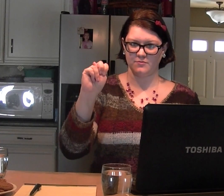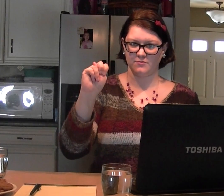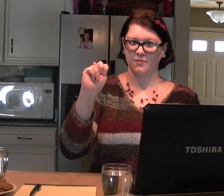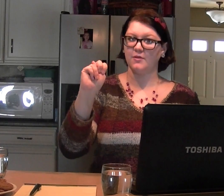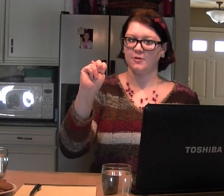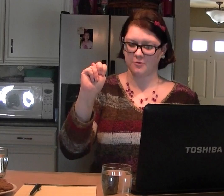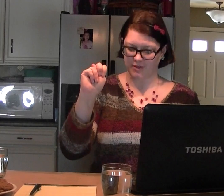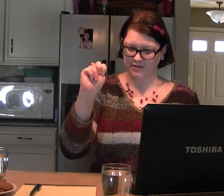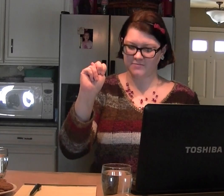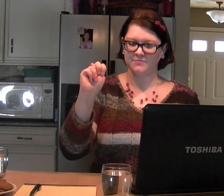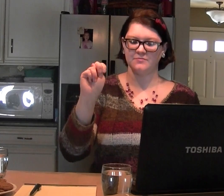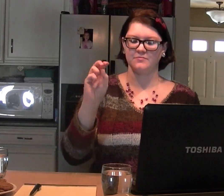Queen.